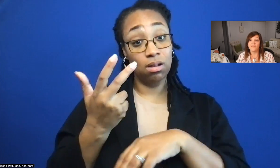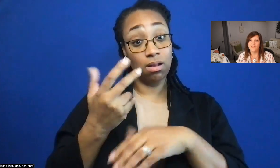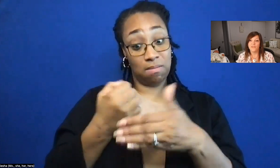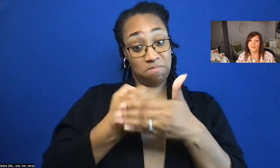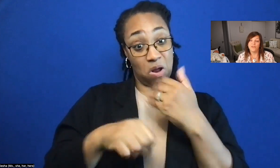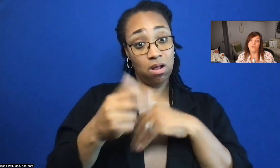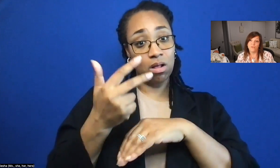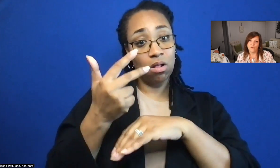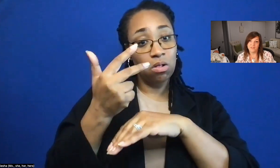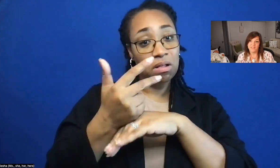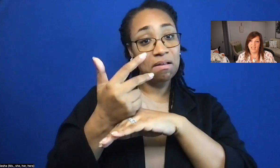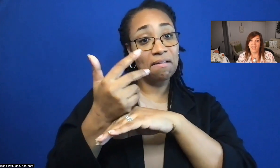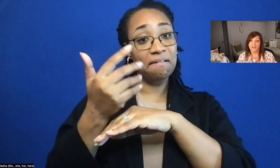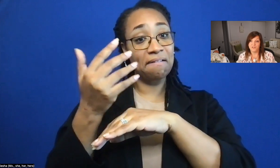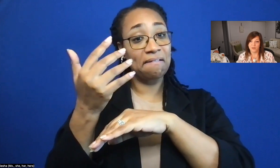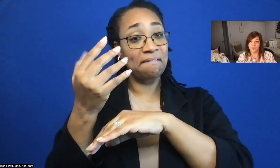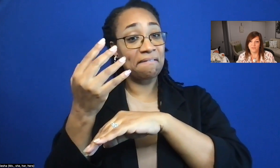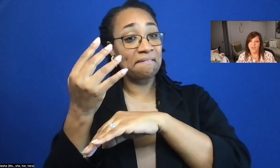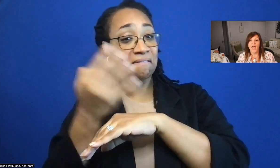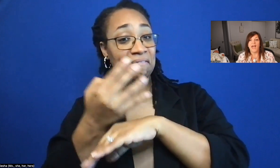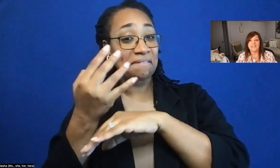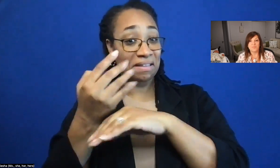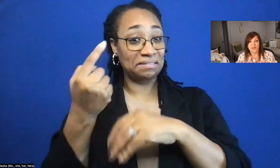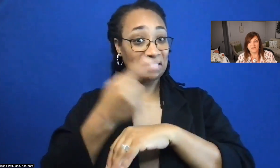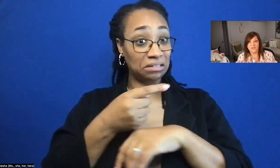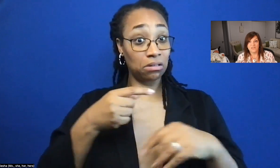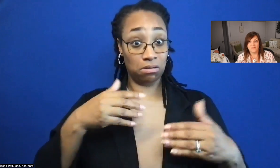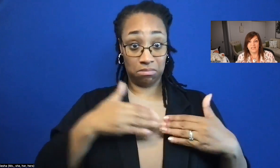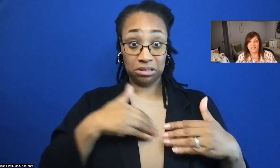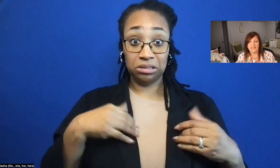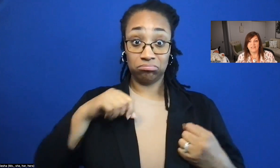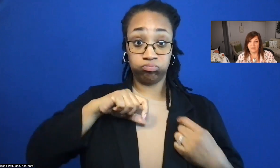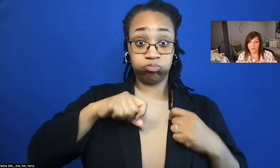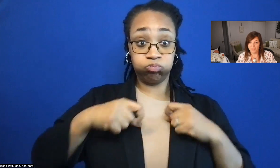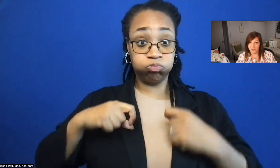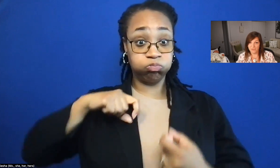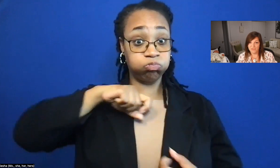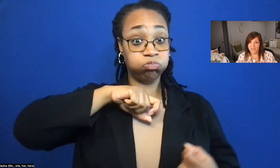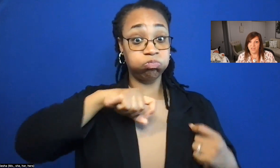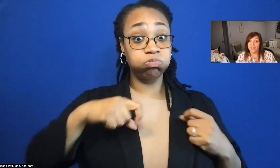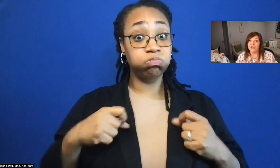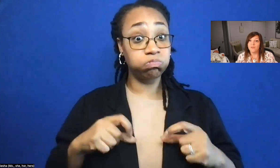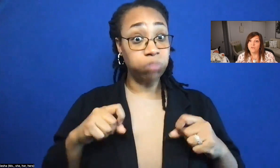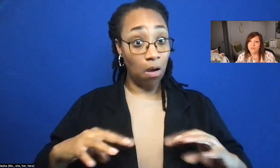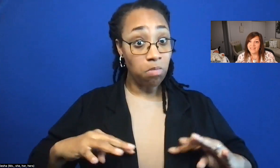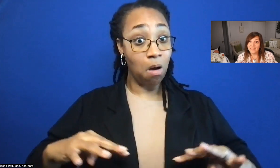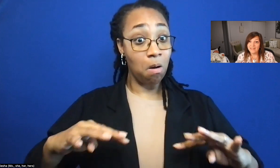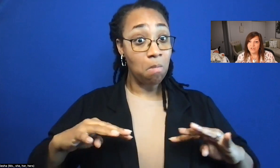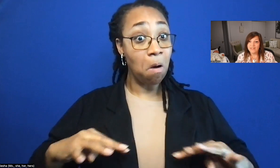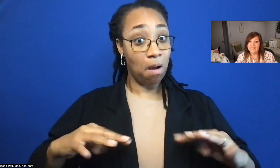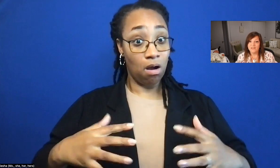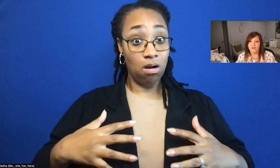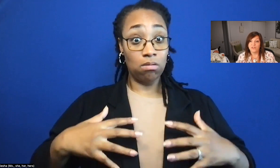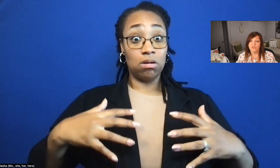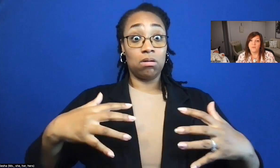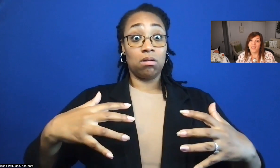On the third or fourth day after birth, as breasts are stimulated and milk moved, your milk will increase